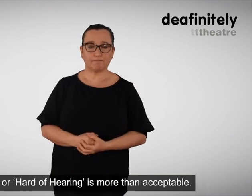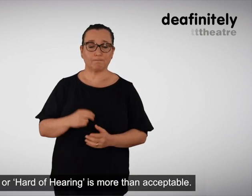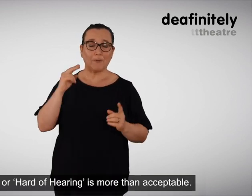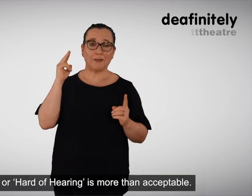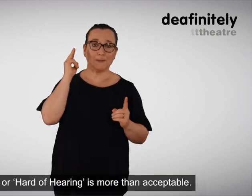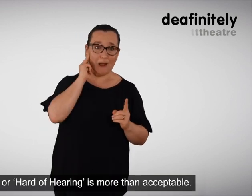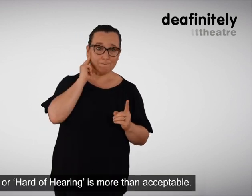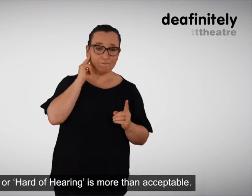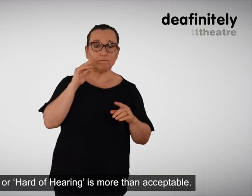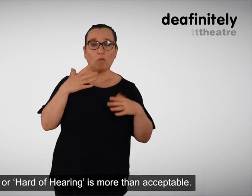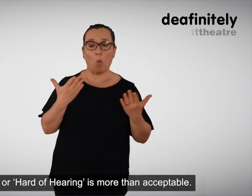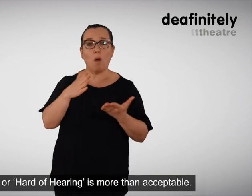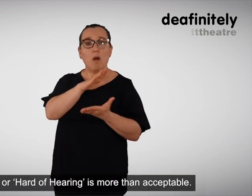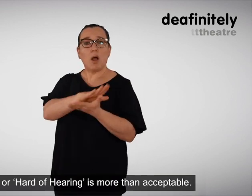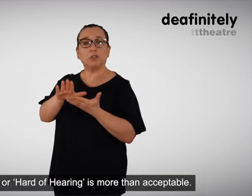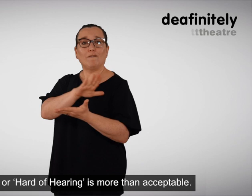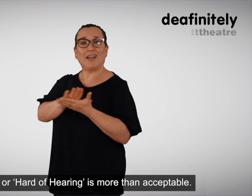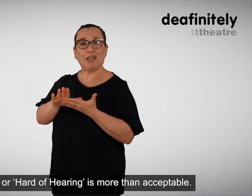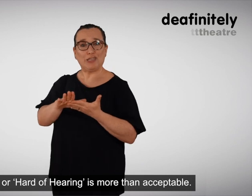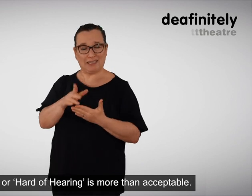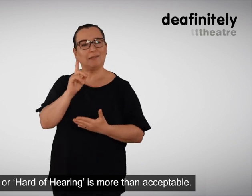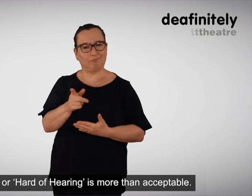Deaf or hard of hearing is more than acceptable.